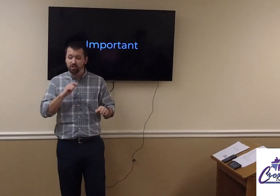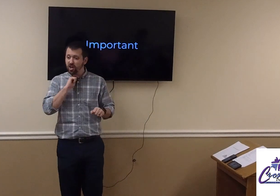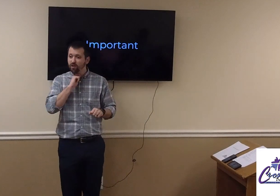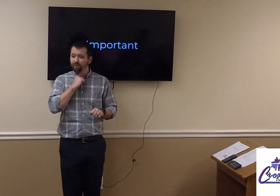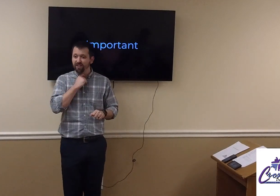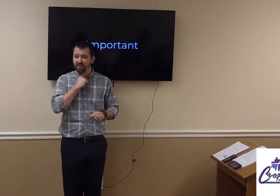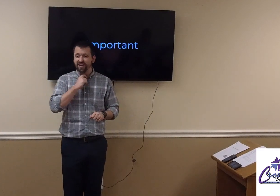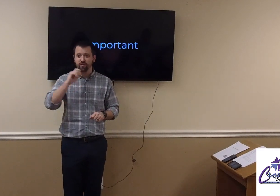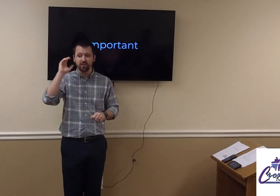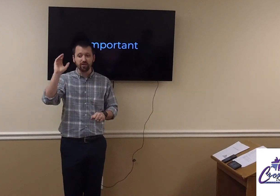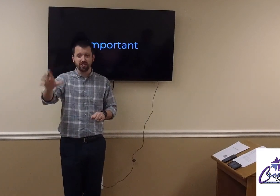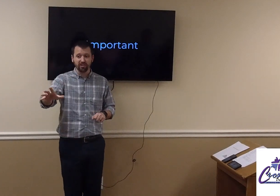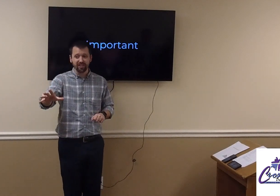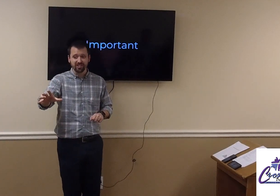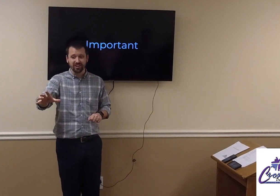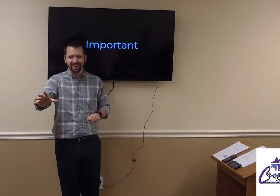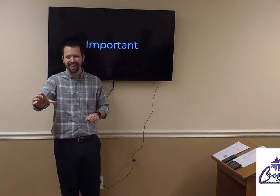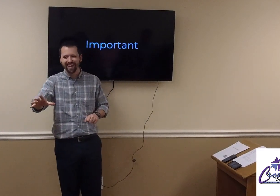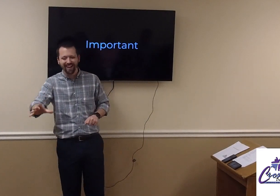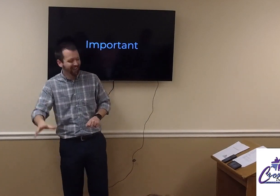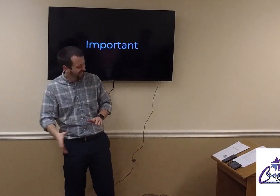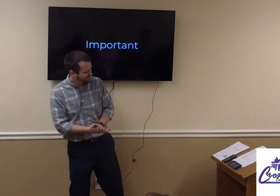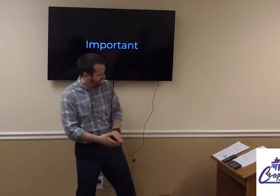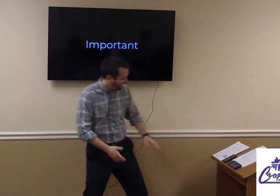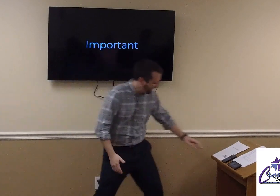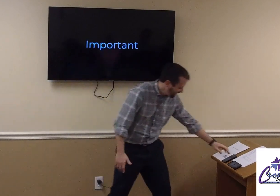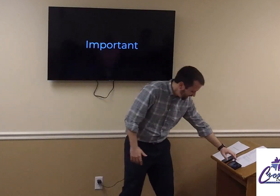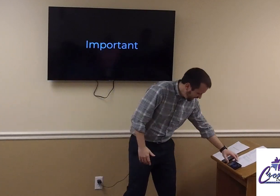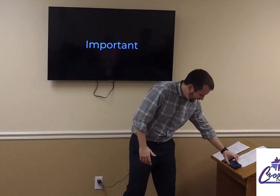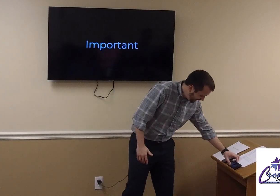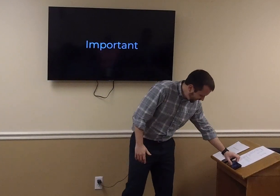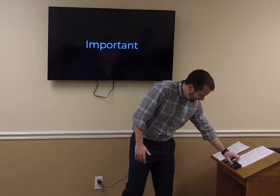start with the voice off next week. You look a little unsure.